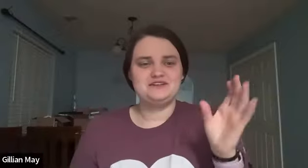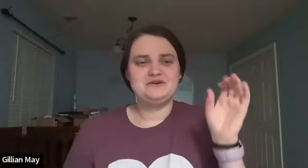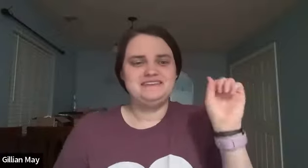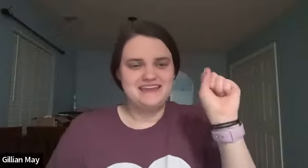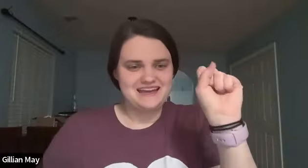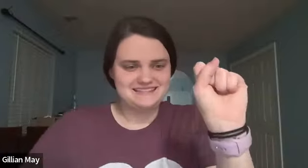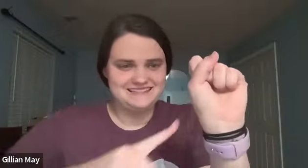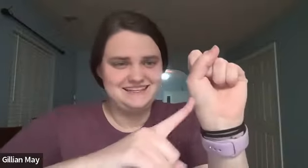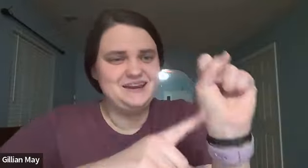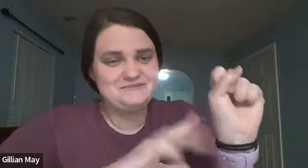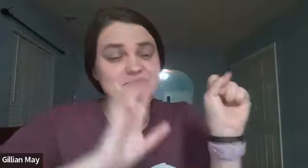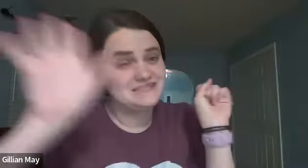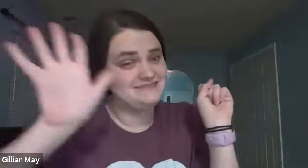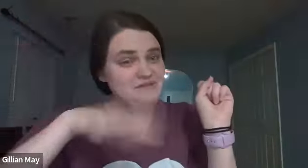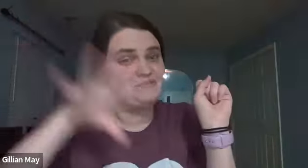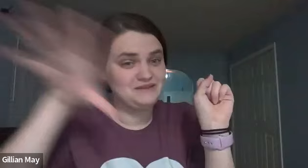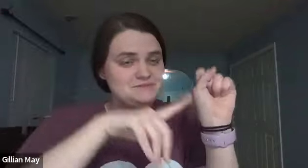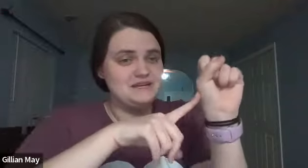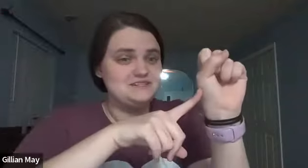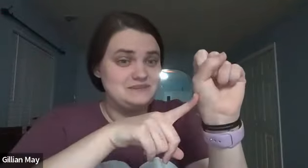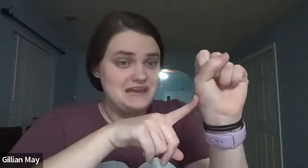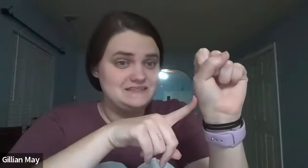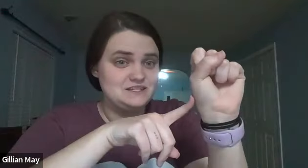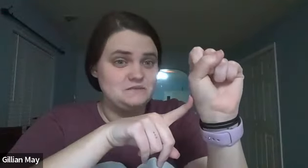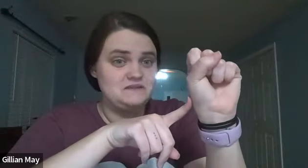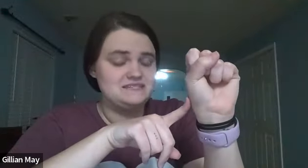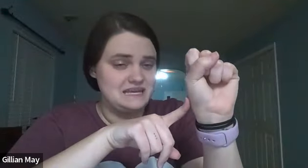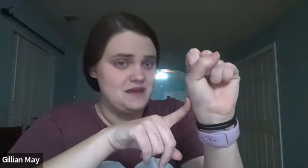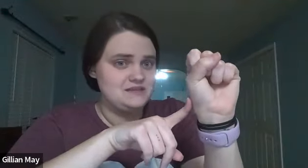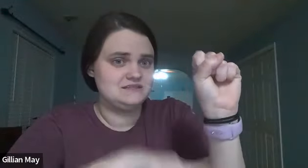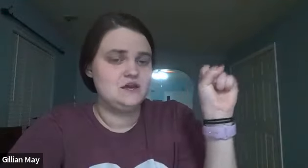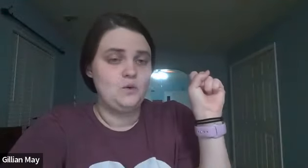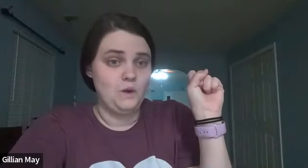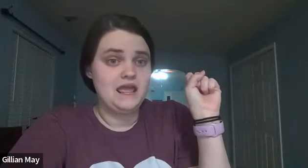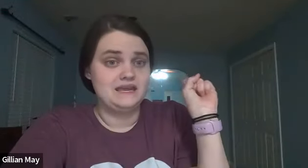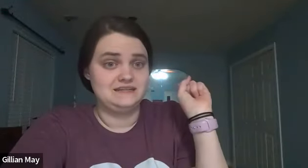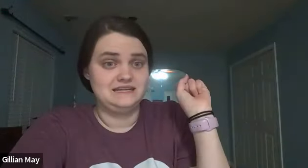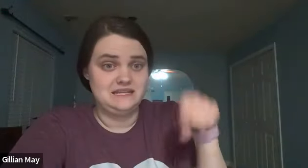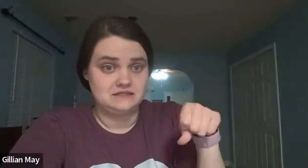So yes is gonna, the reason I was about to explain is, so yes is going to be the same S, one-handed,